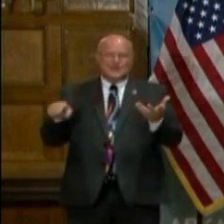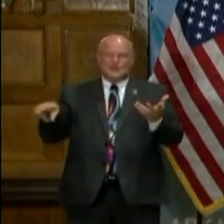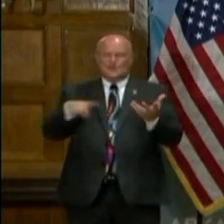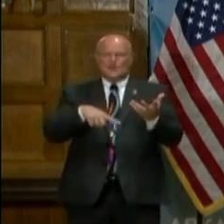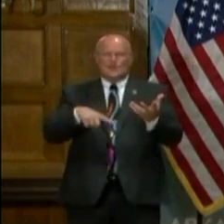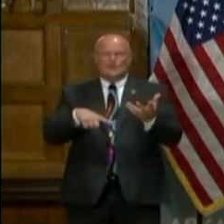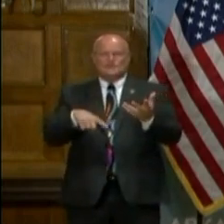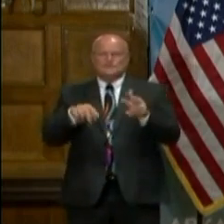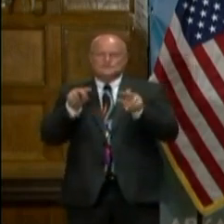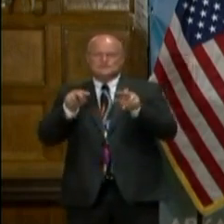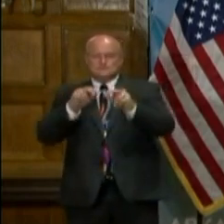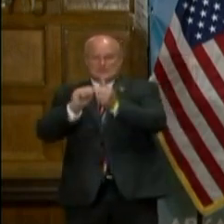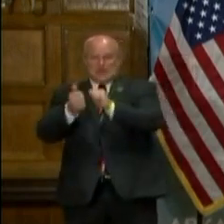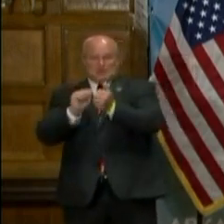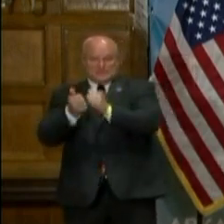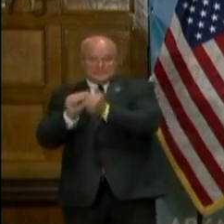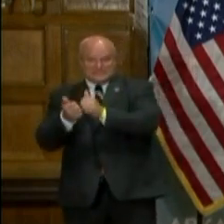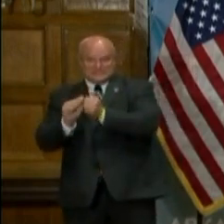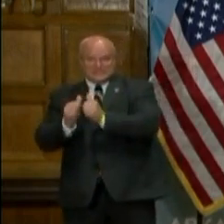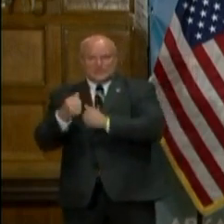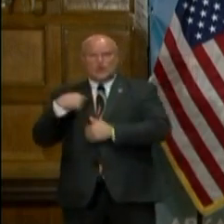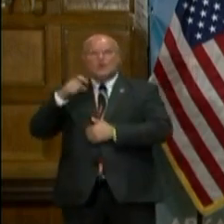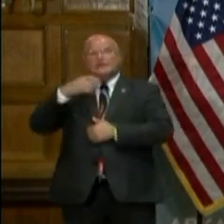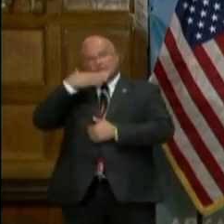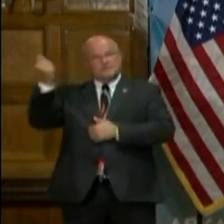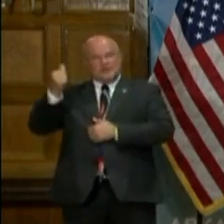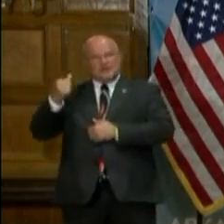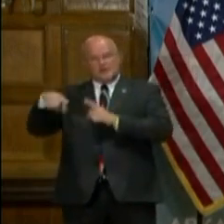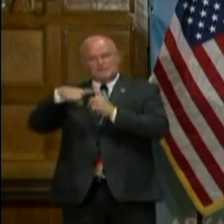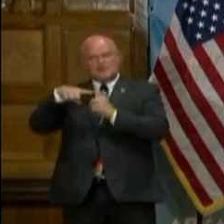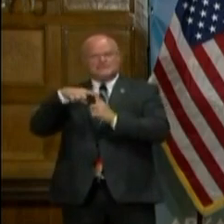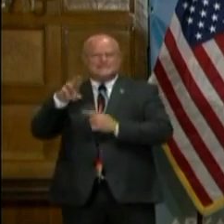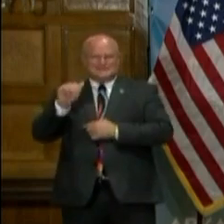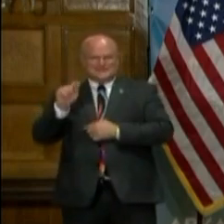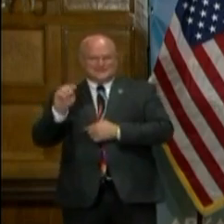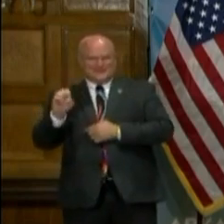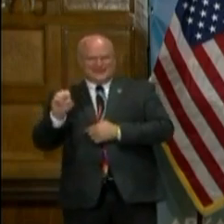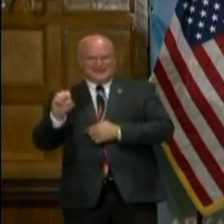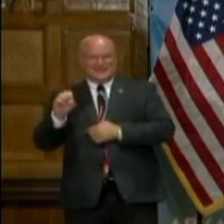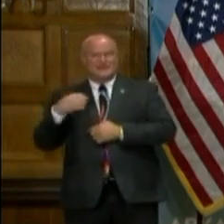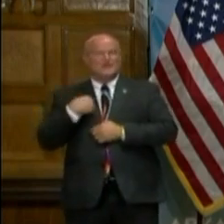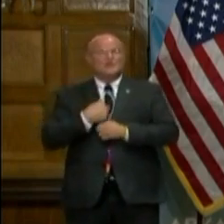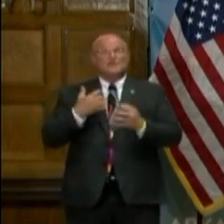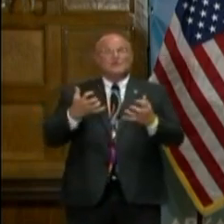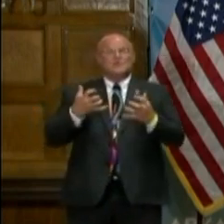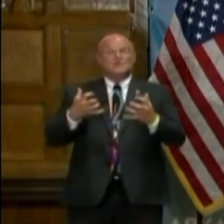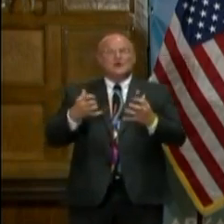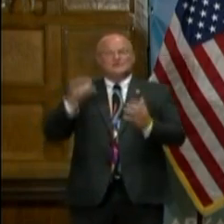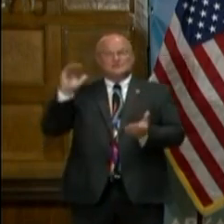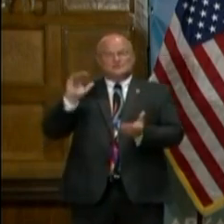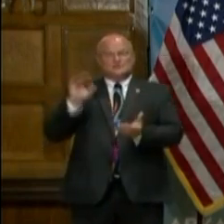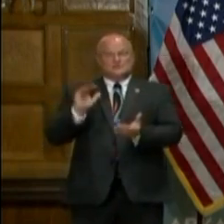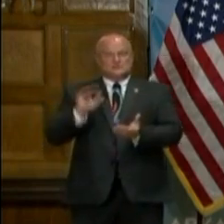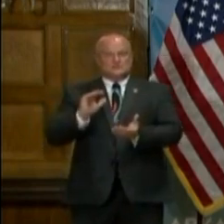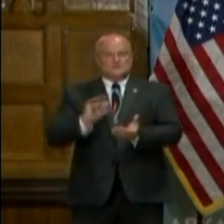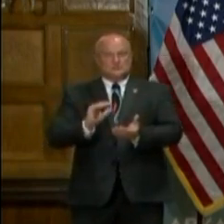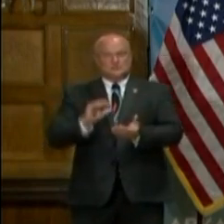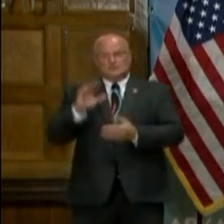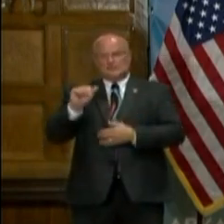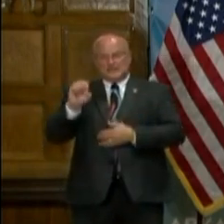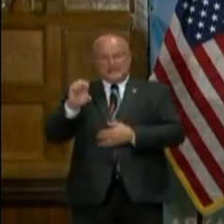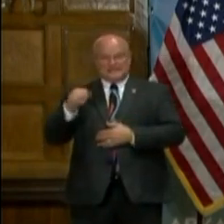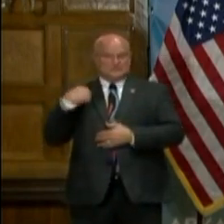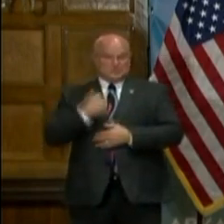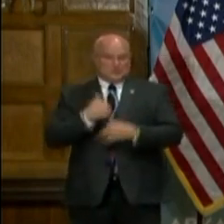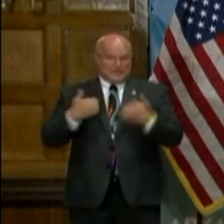that are motivated by competition, we need to do better in our positivity rate. We want to be able to reduce the